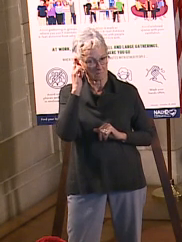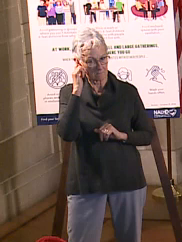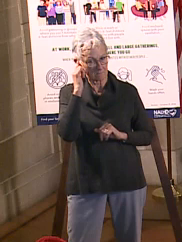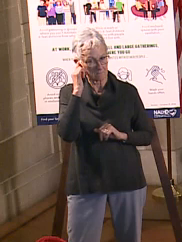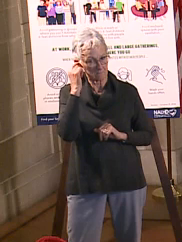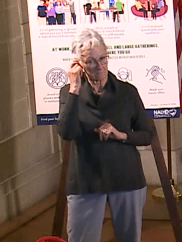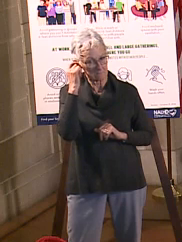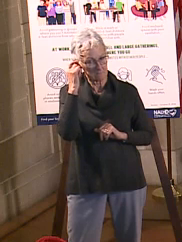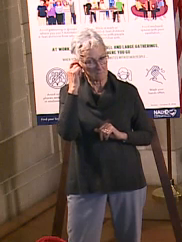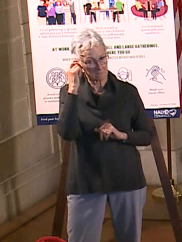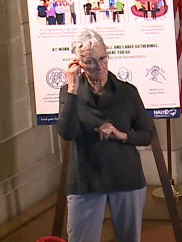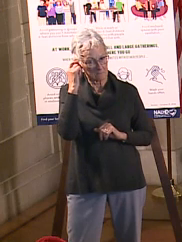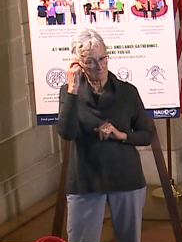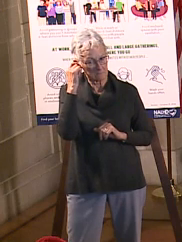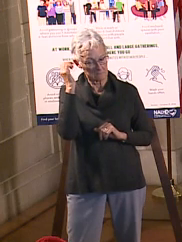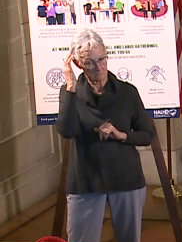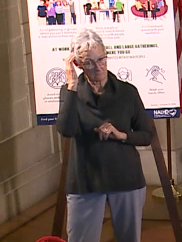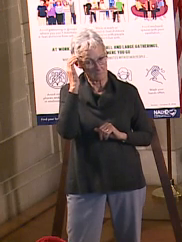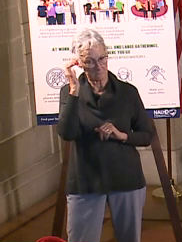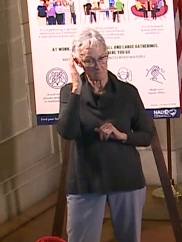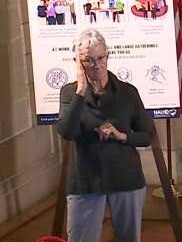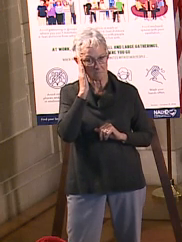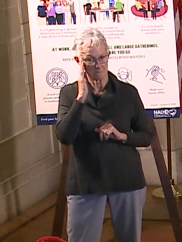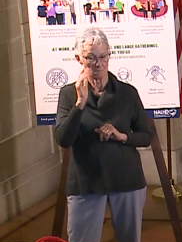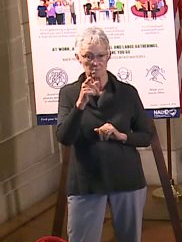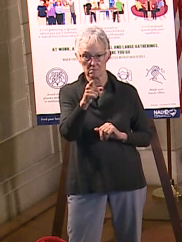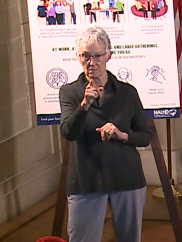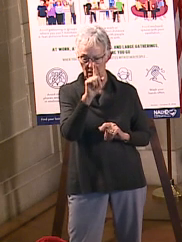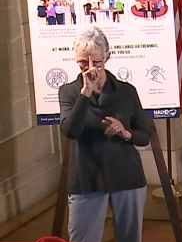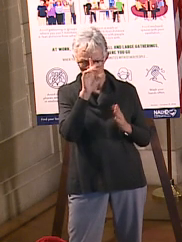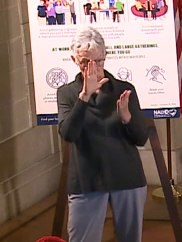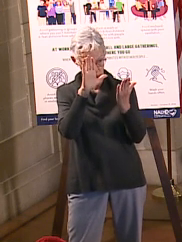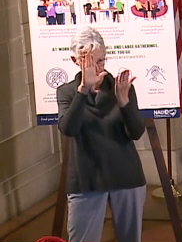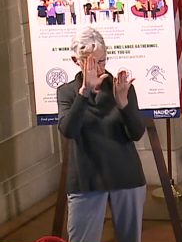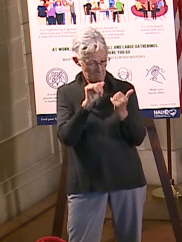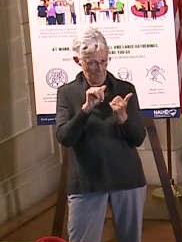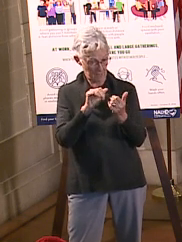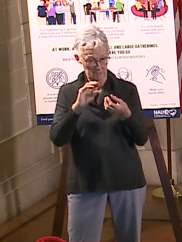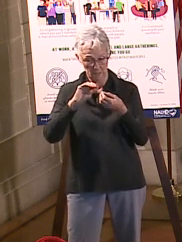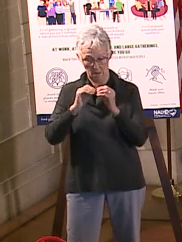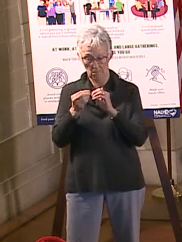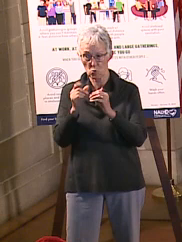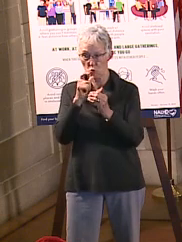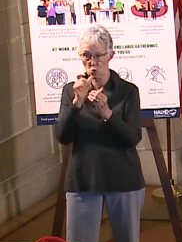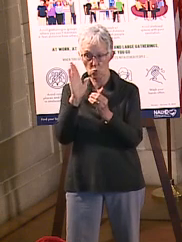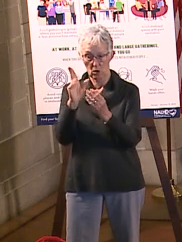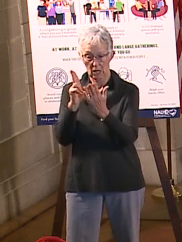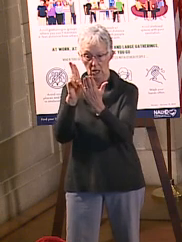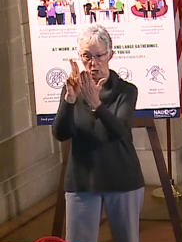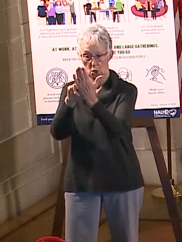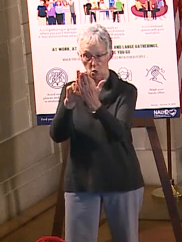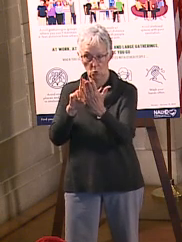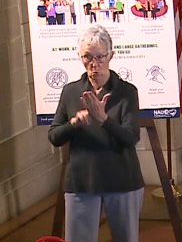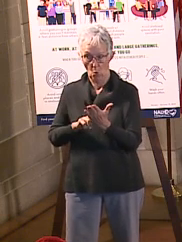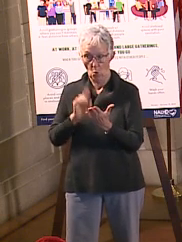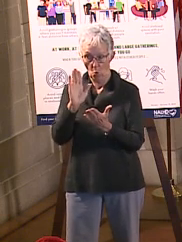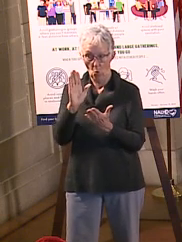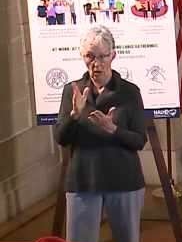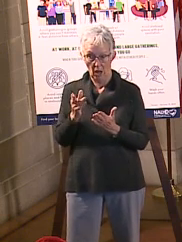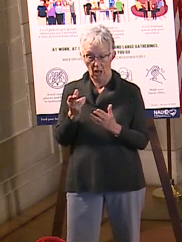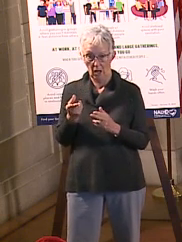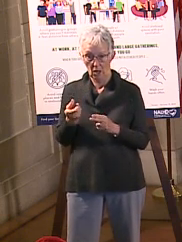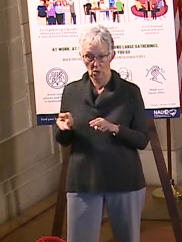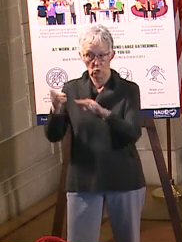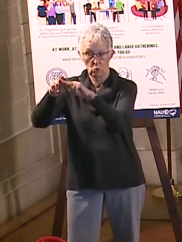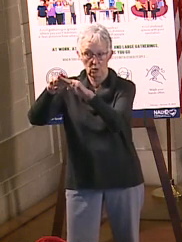in enrollment or even a pickup in the second semester? Yeah, we're tracking. The question is, am I expecting any drop off